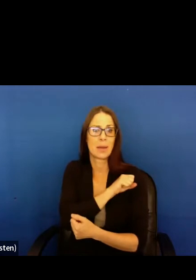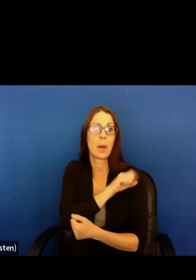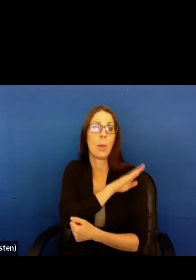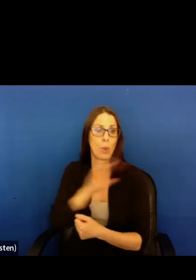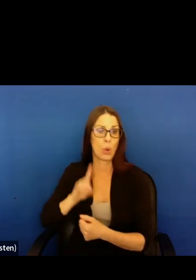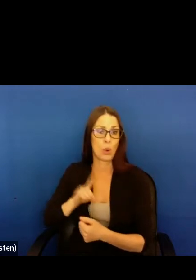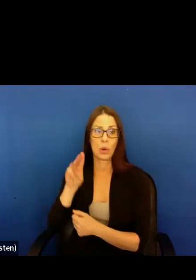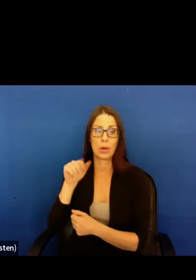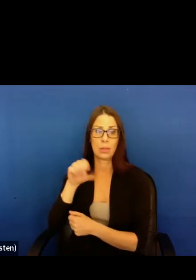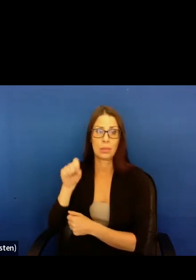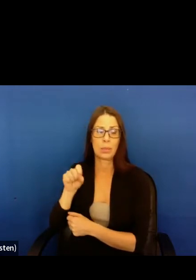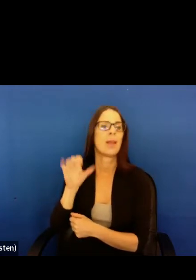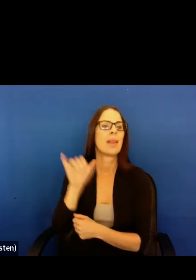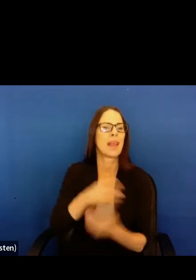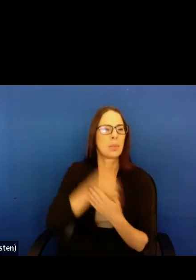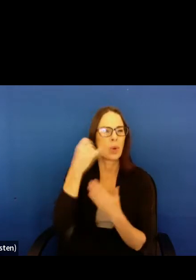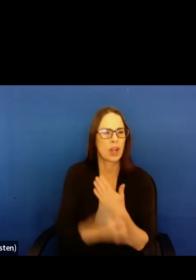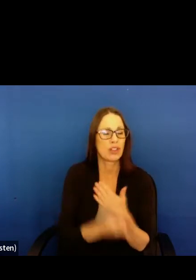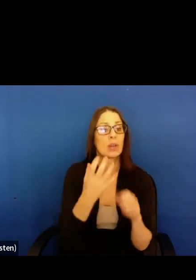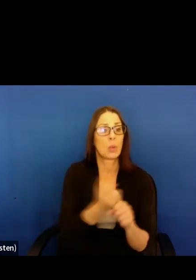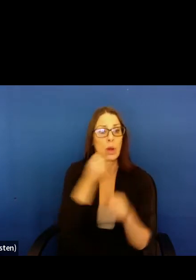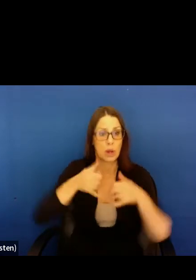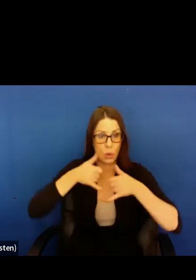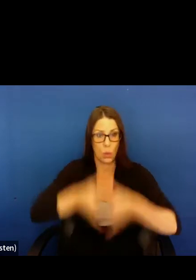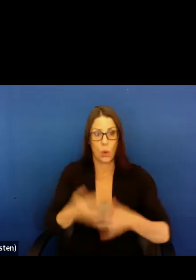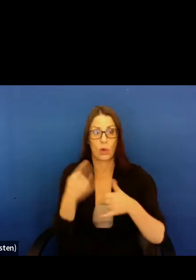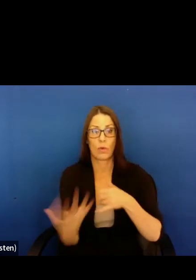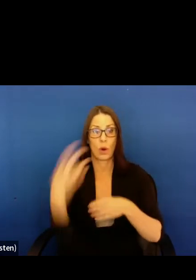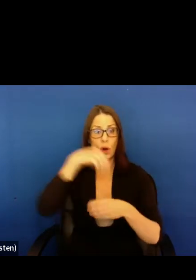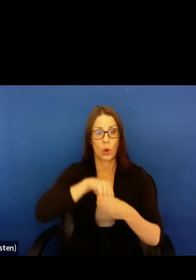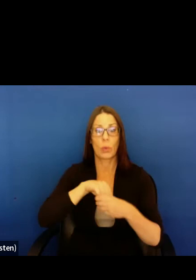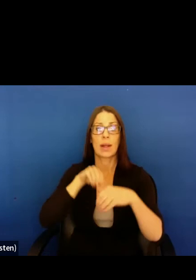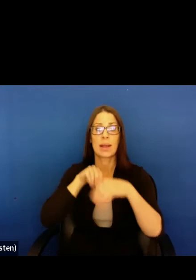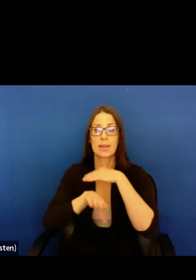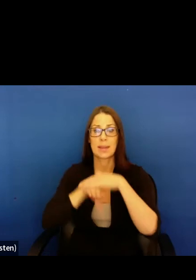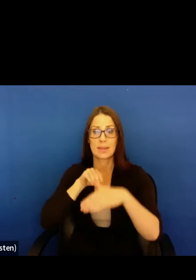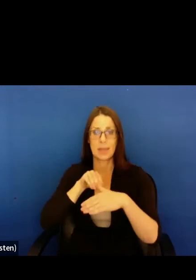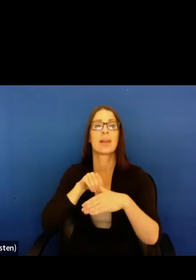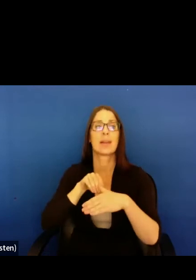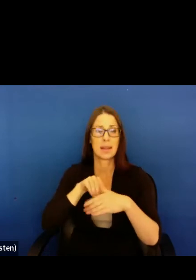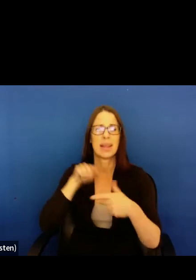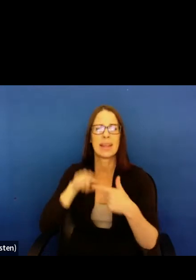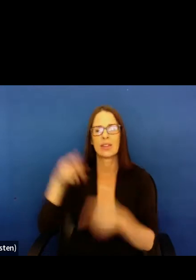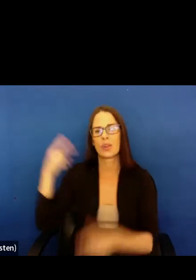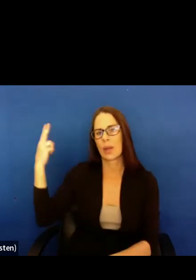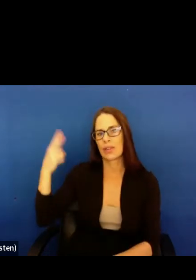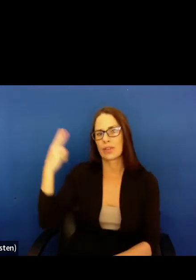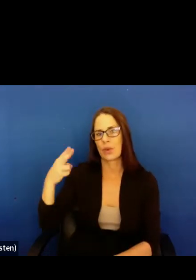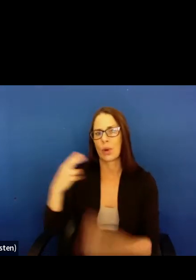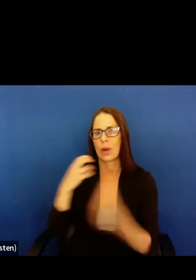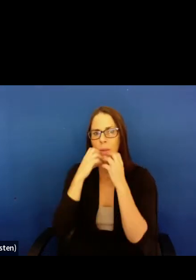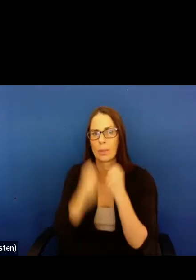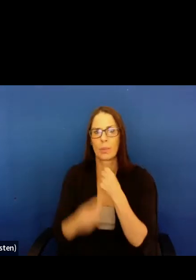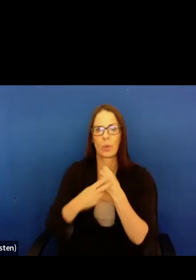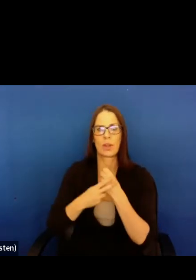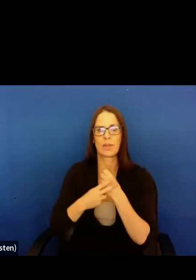ended up winning an award for incorporating accessibility into historic preservation. The Matthews